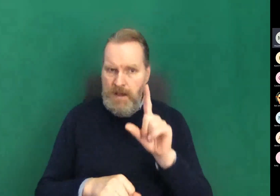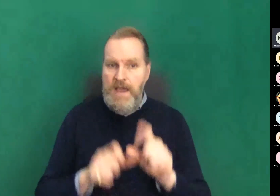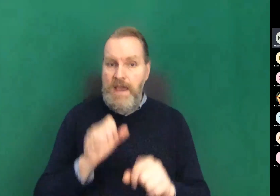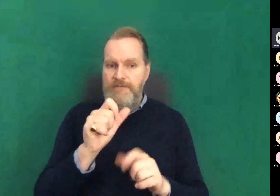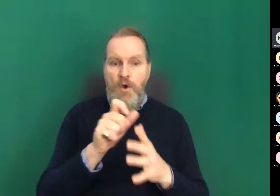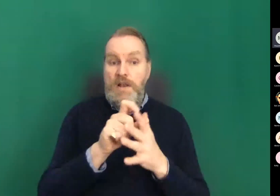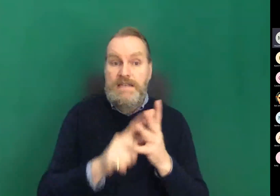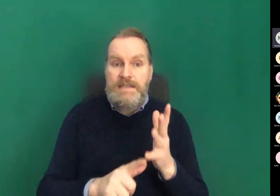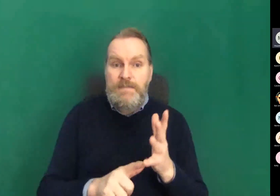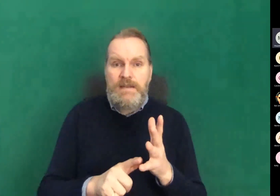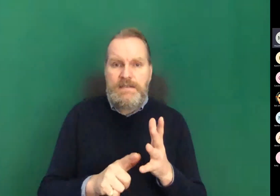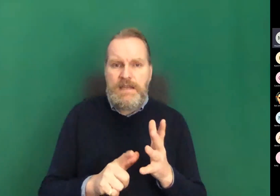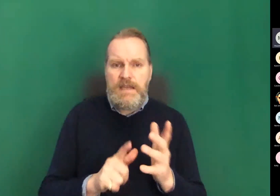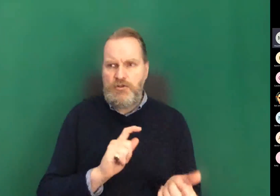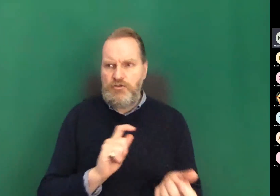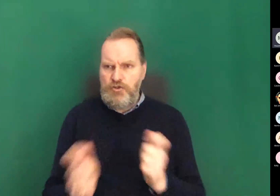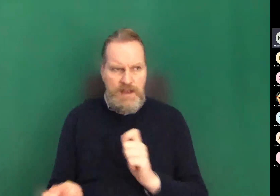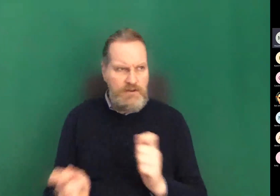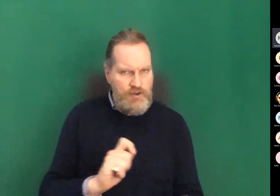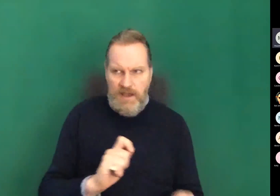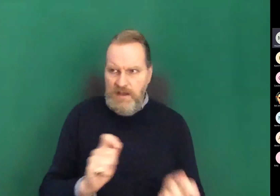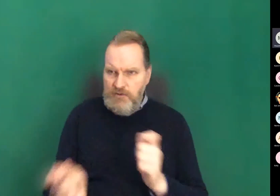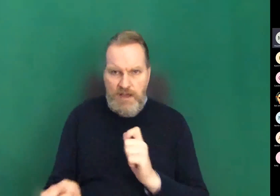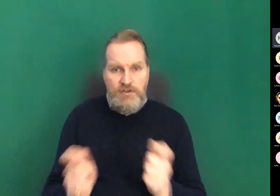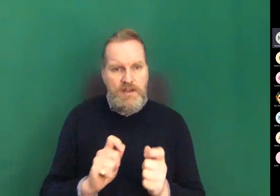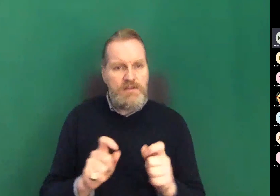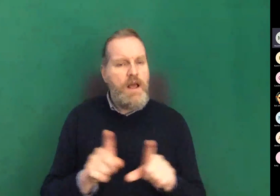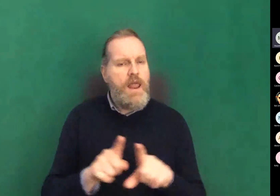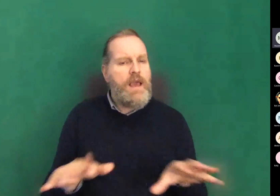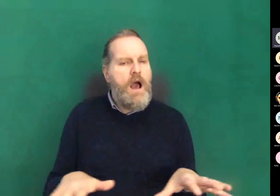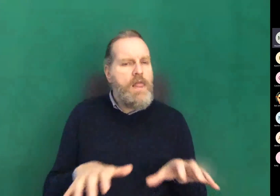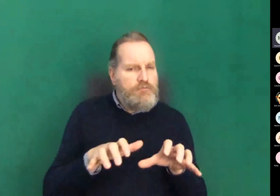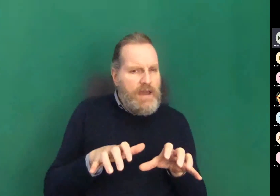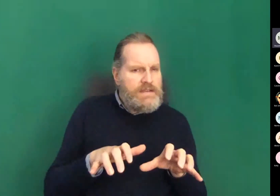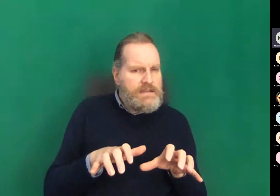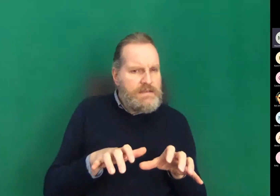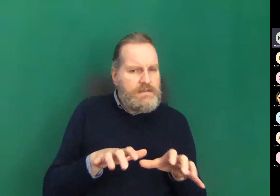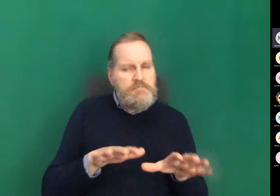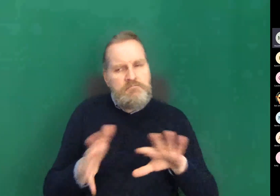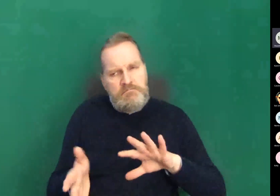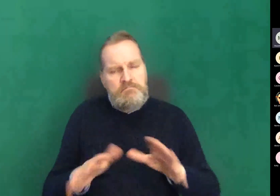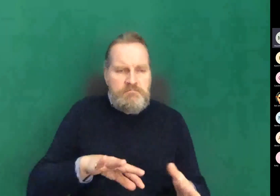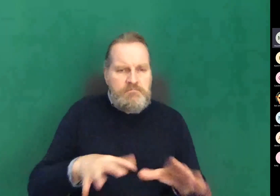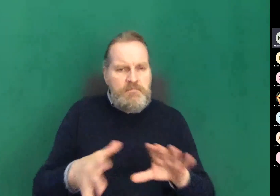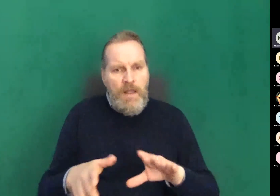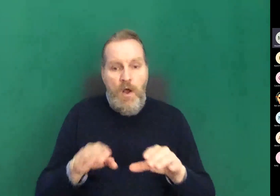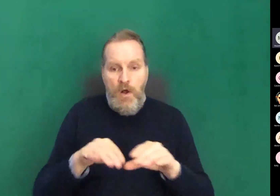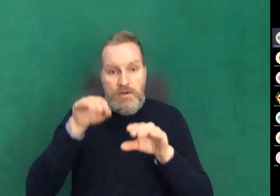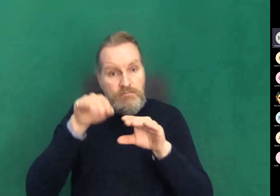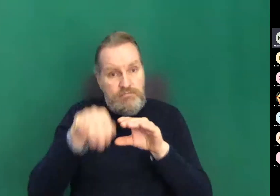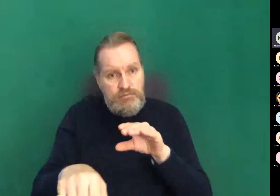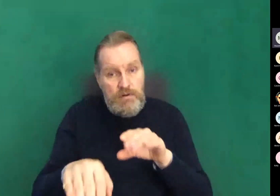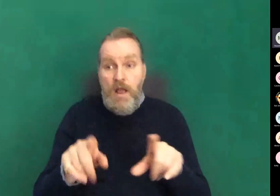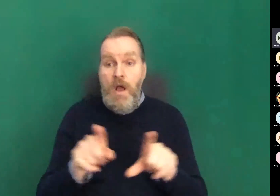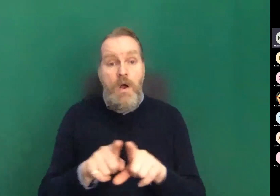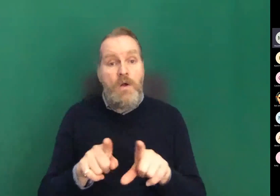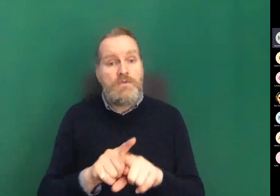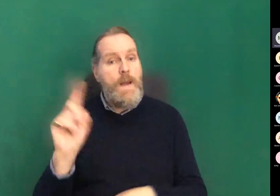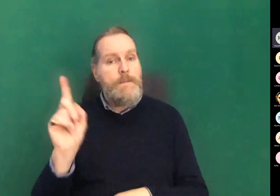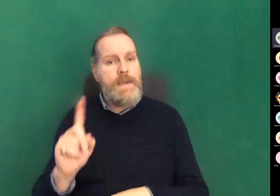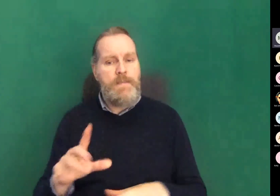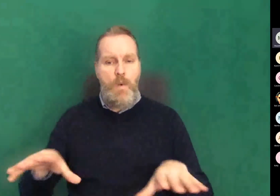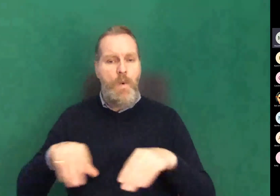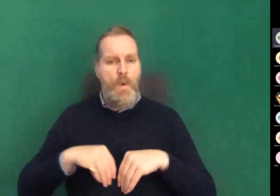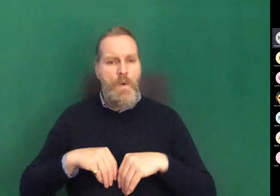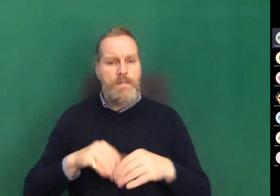like arthritis and progressive conditions. There are also conditions such as HIV and epilepsy that